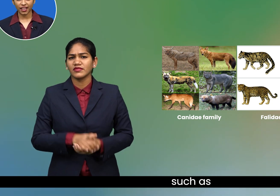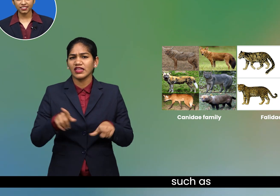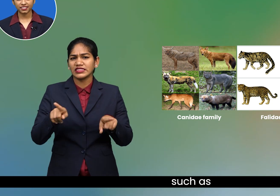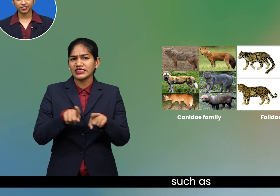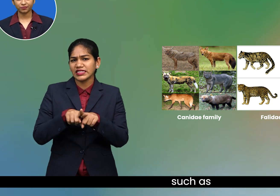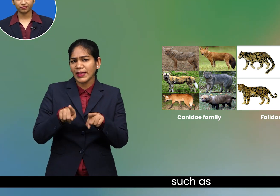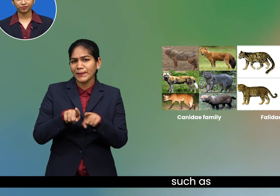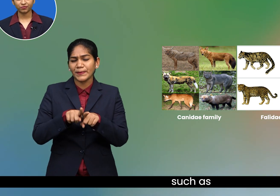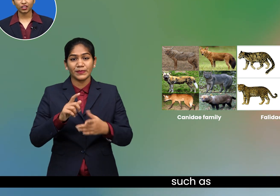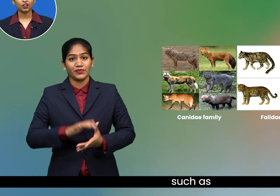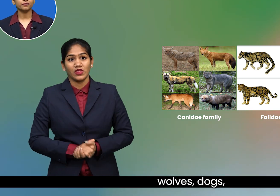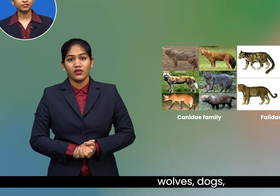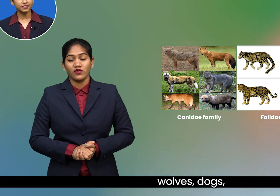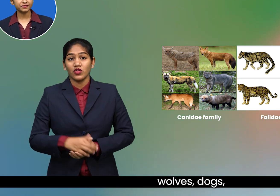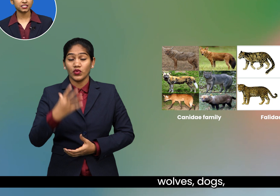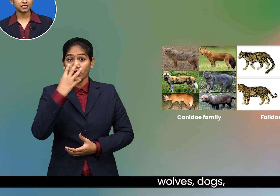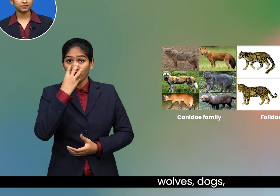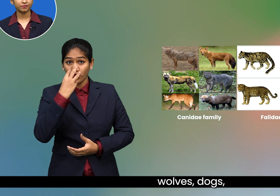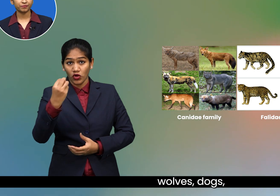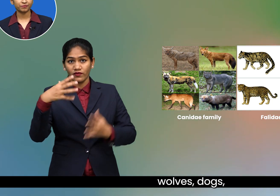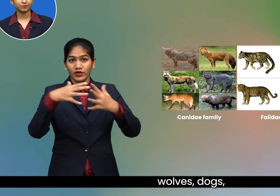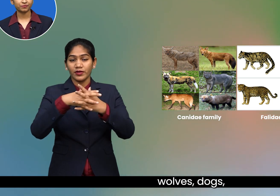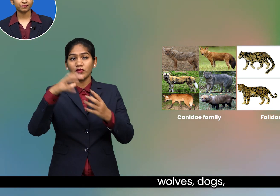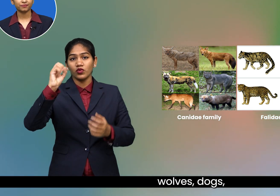such as wolves,